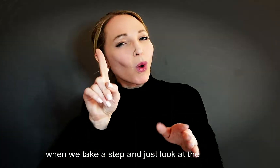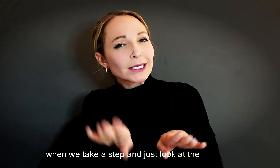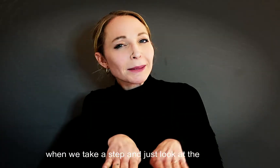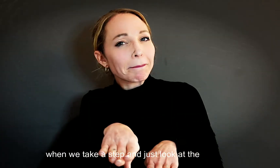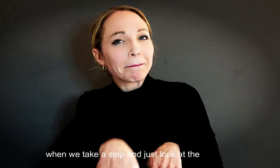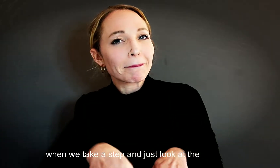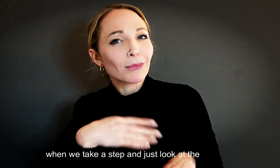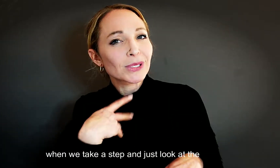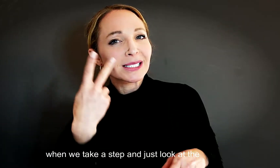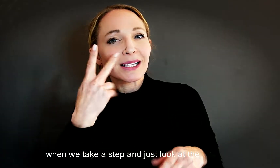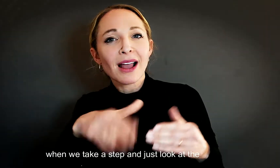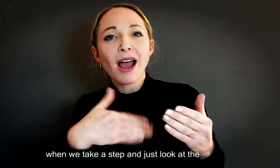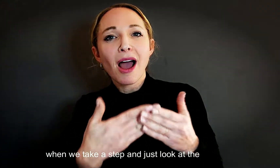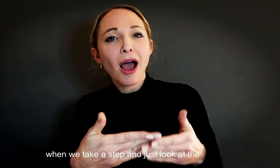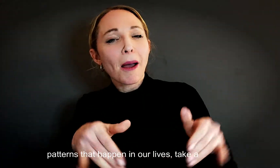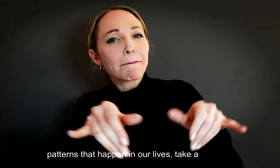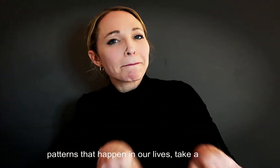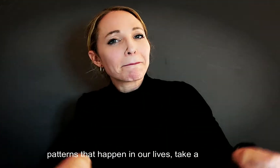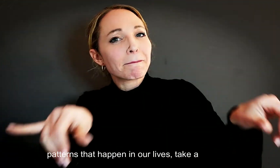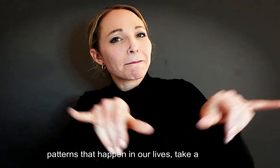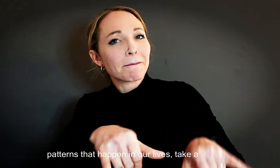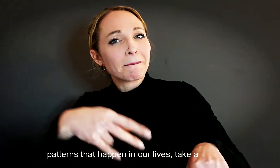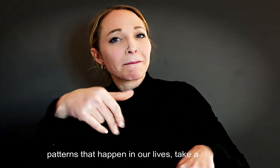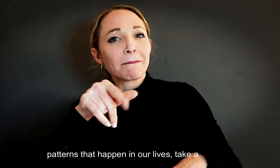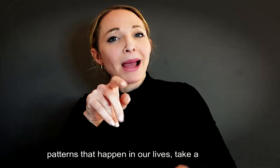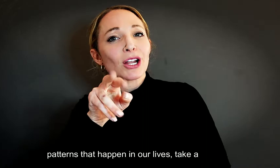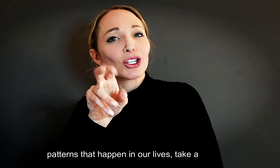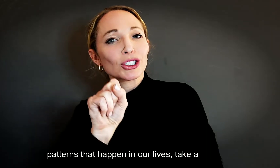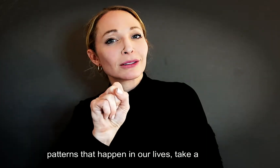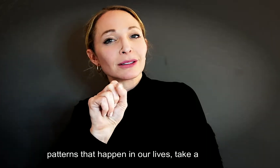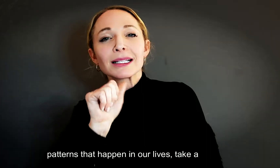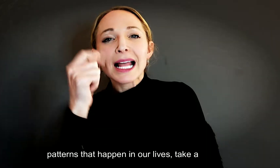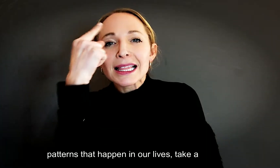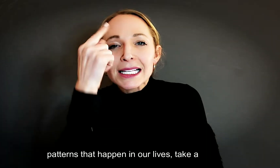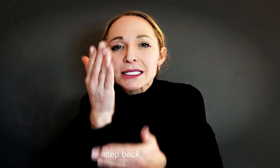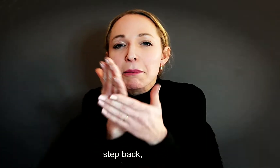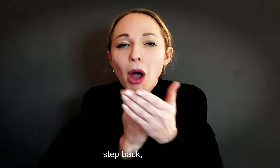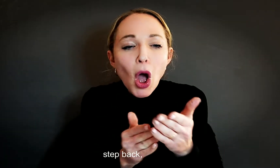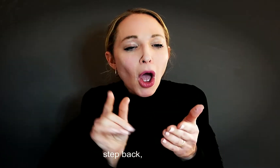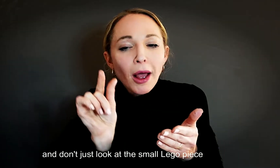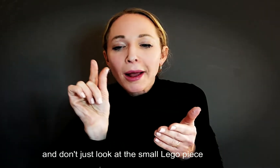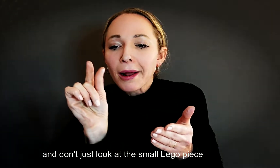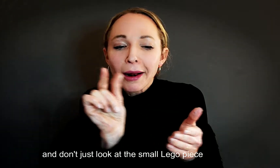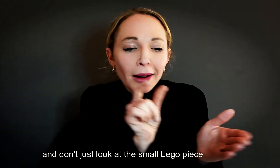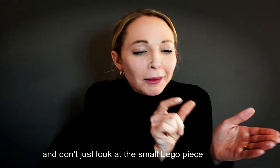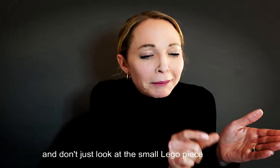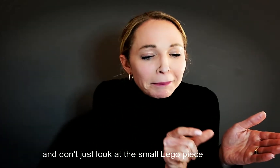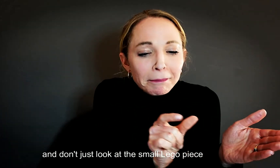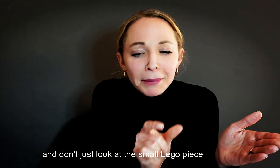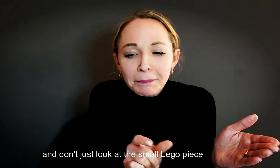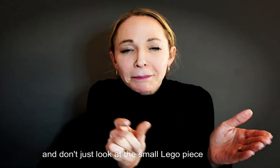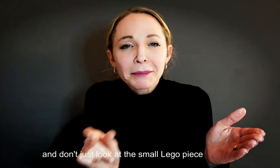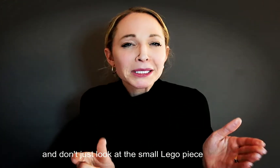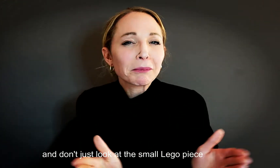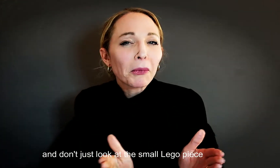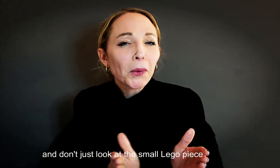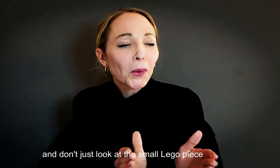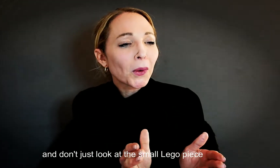a step and just look at the patterns that happen in our lives, take a step back and don't just look at the small Lego